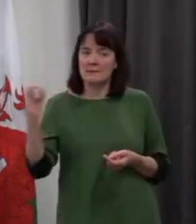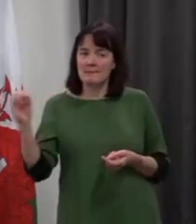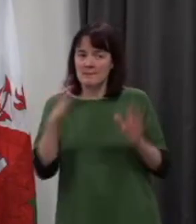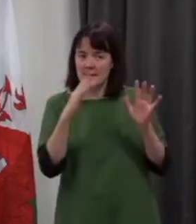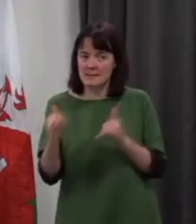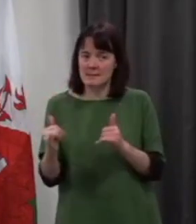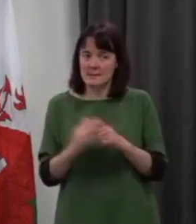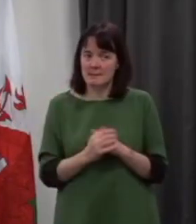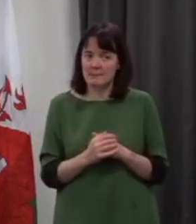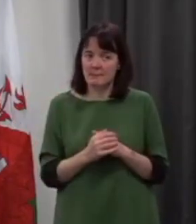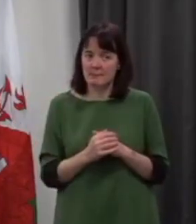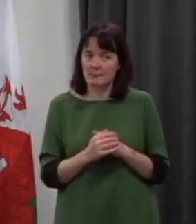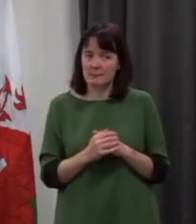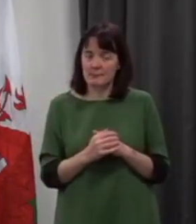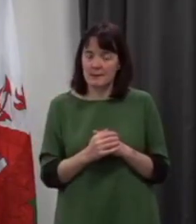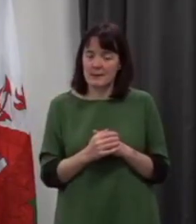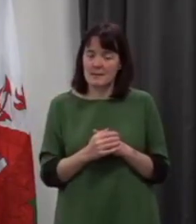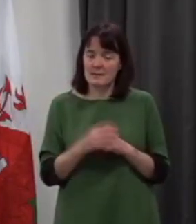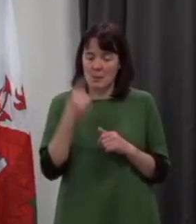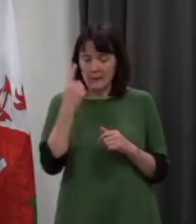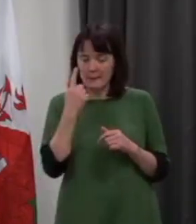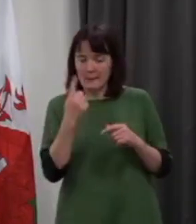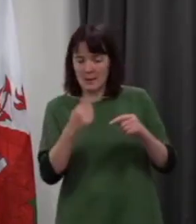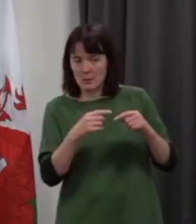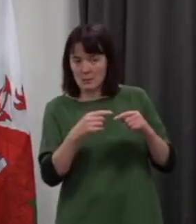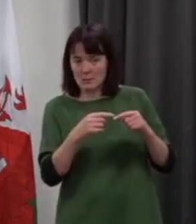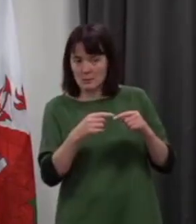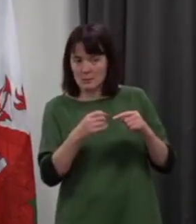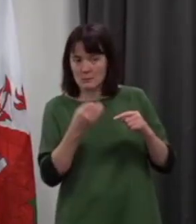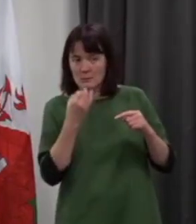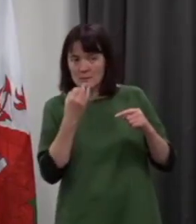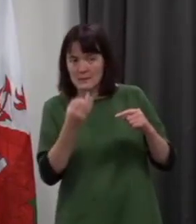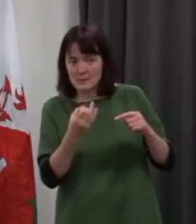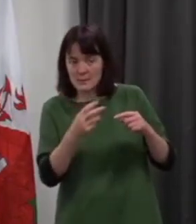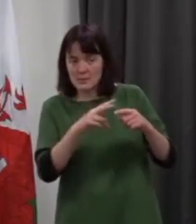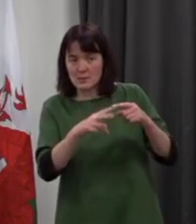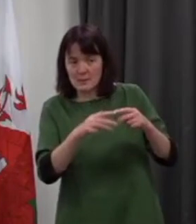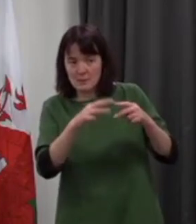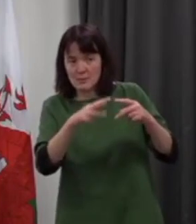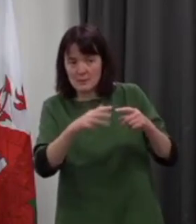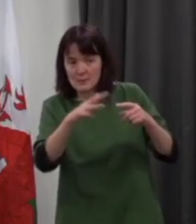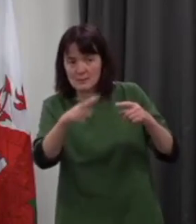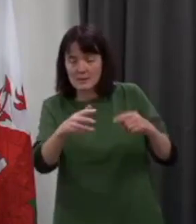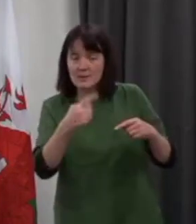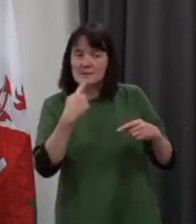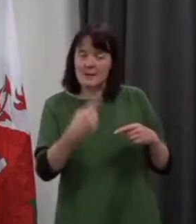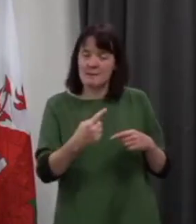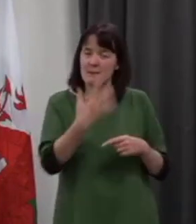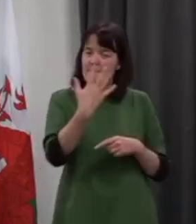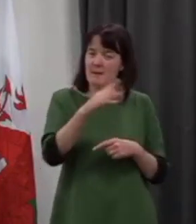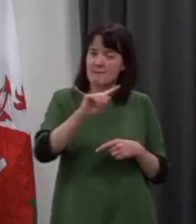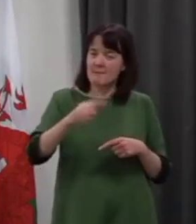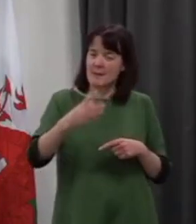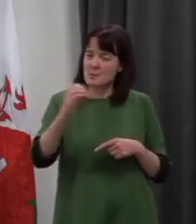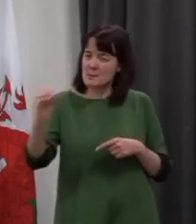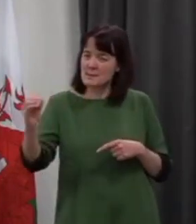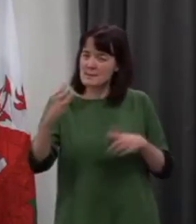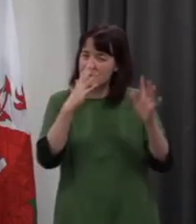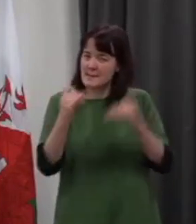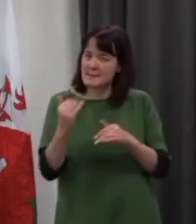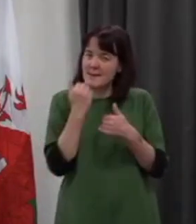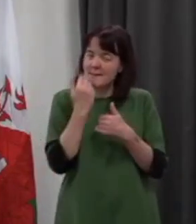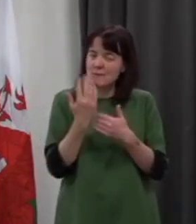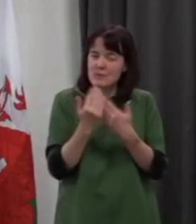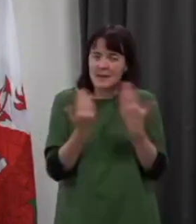being staggered over the weeks to come? Because if I think you said 2 to 3 weeks, 5,000 tests a day, can you give a rough idea? I